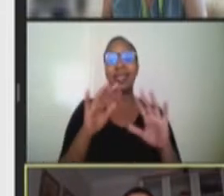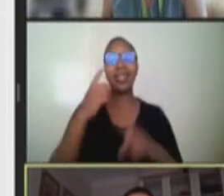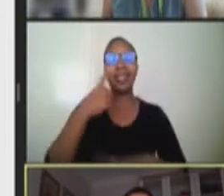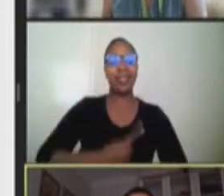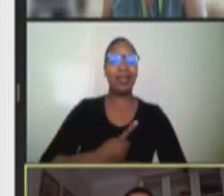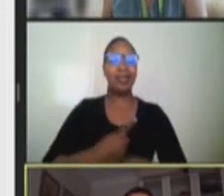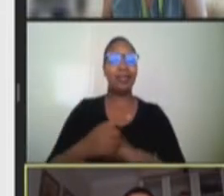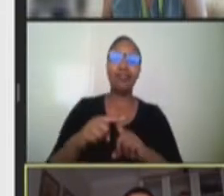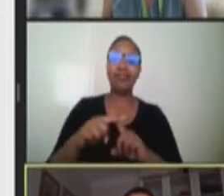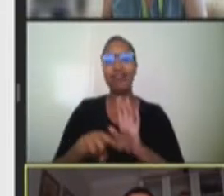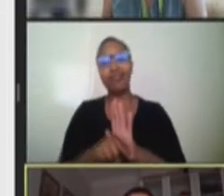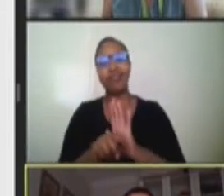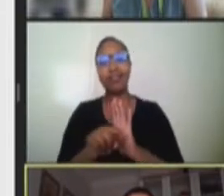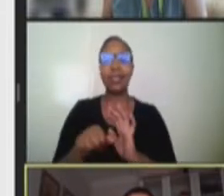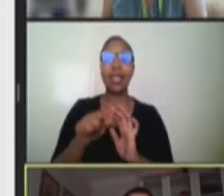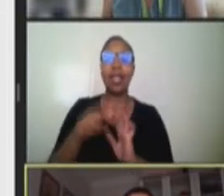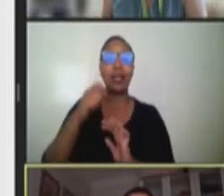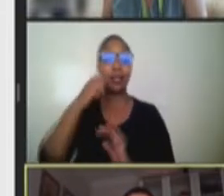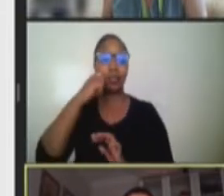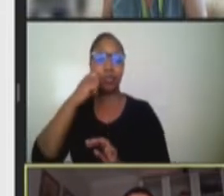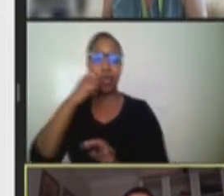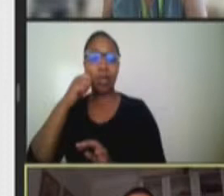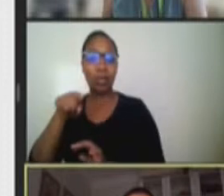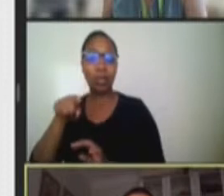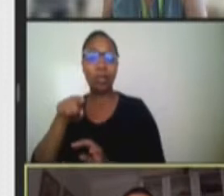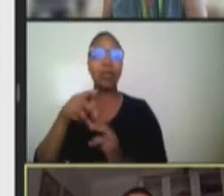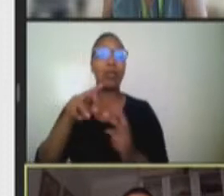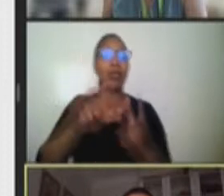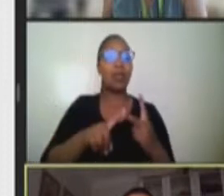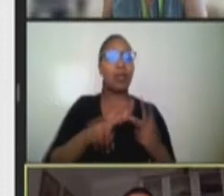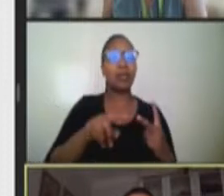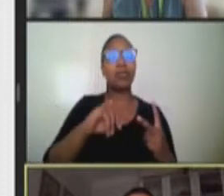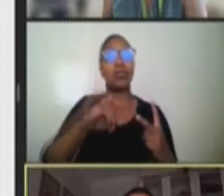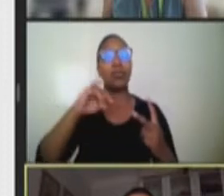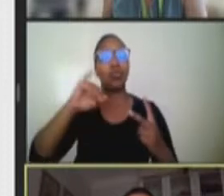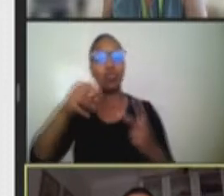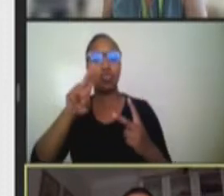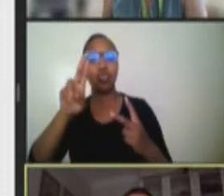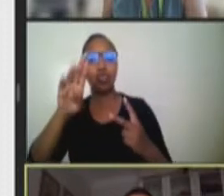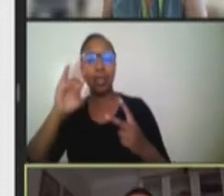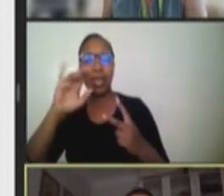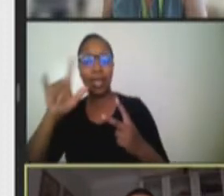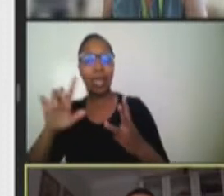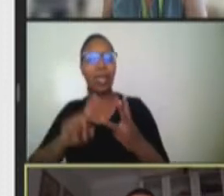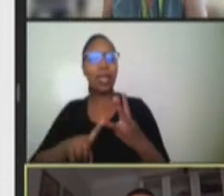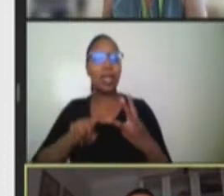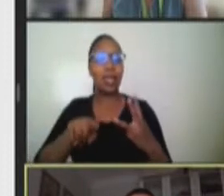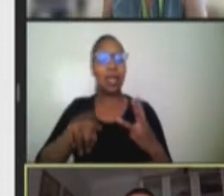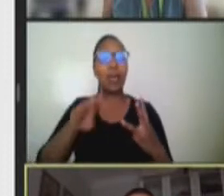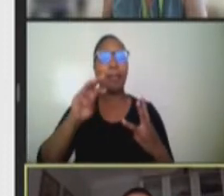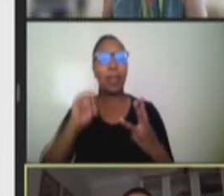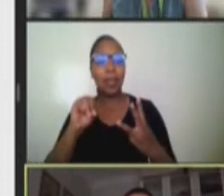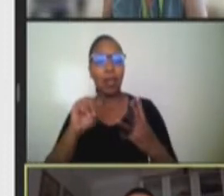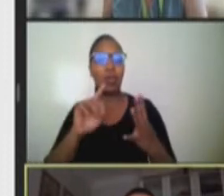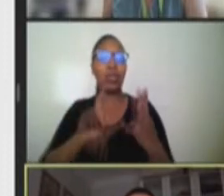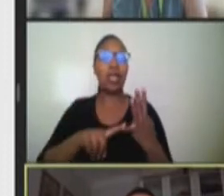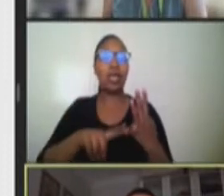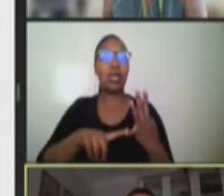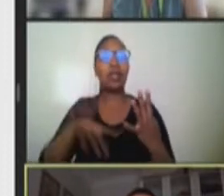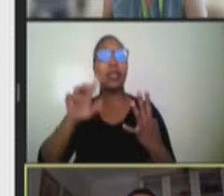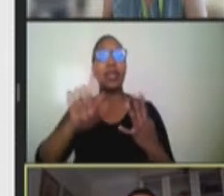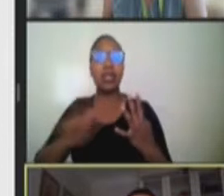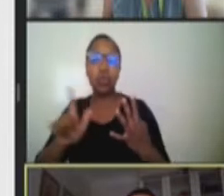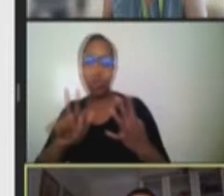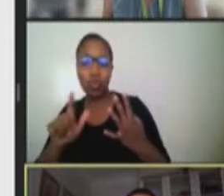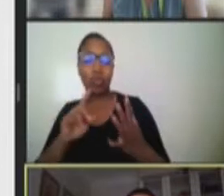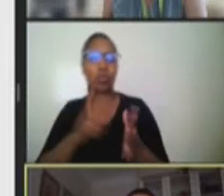Hospital, Steve Biko Academic Hospital, Jubilee, Medforum Private Hospital, and Mamelodi Hospital. When you look at the numbers